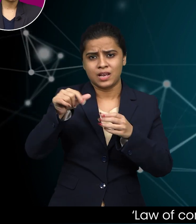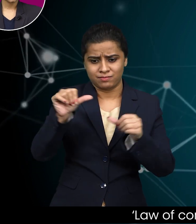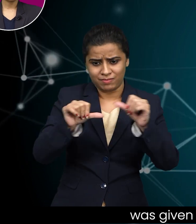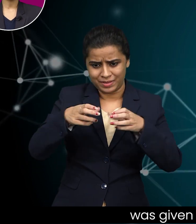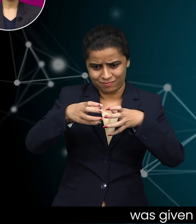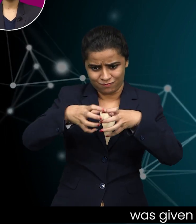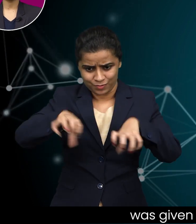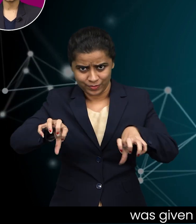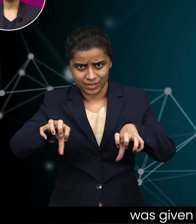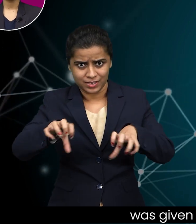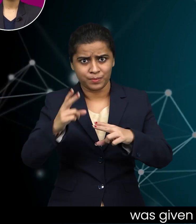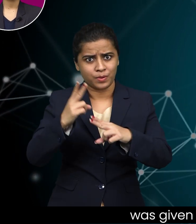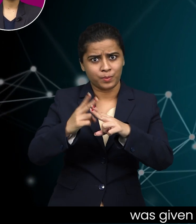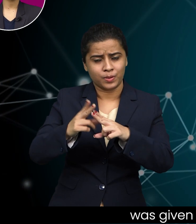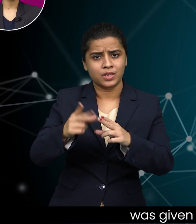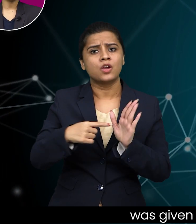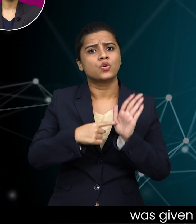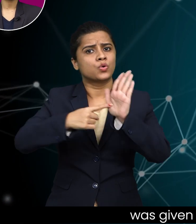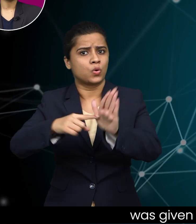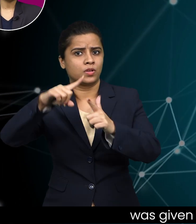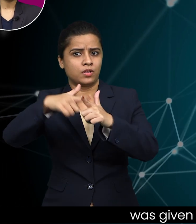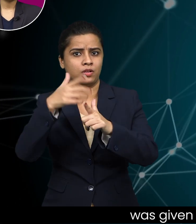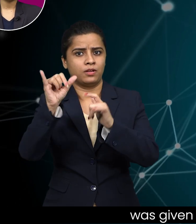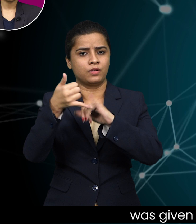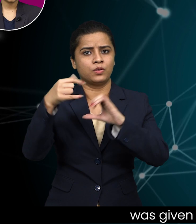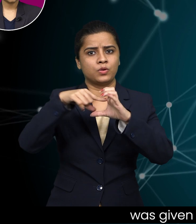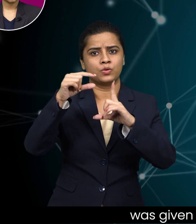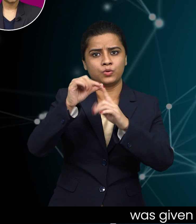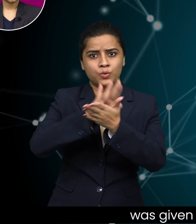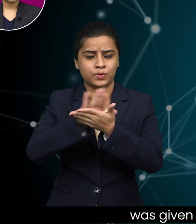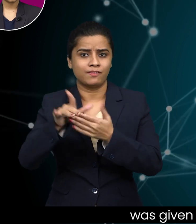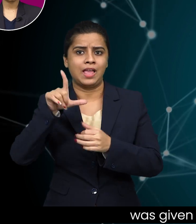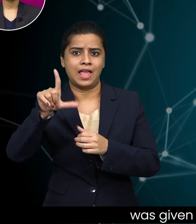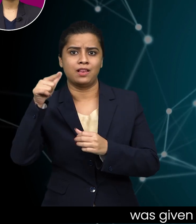proportions was given by Joseph L. Proust.